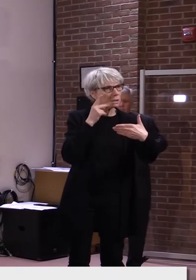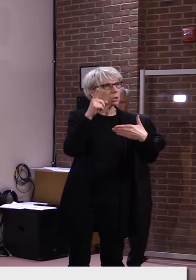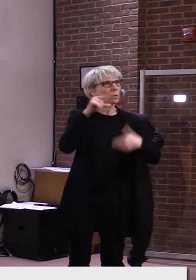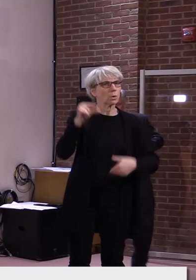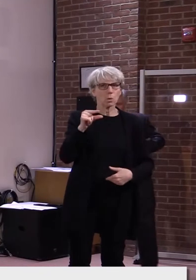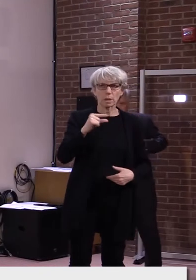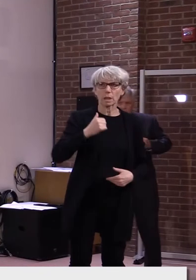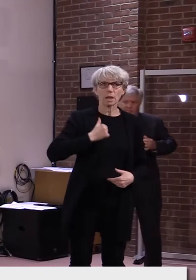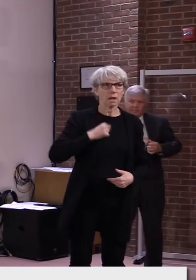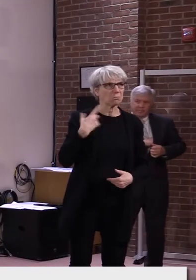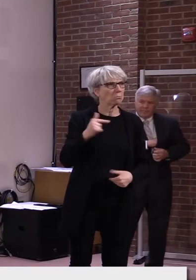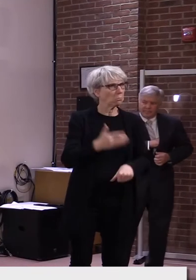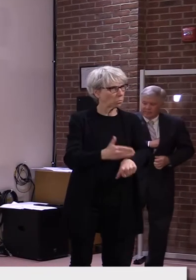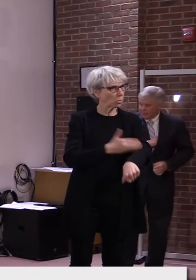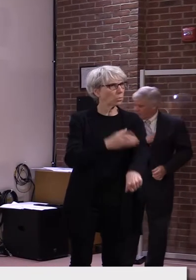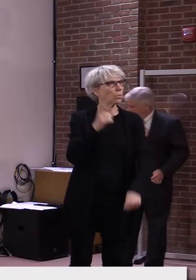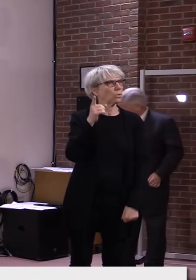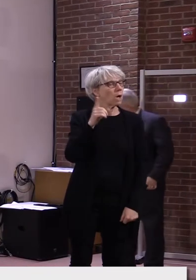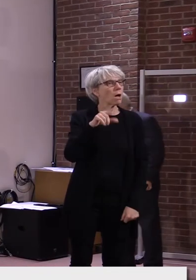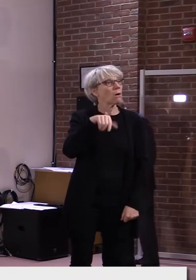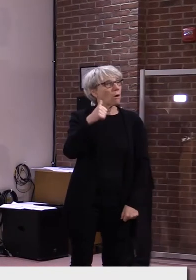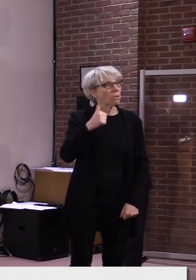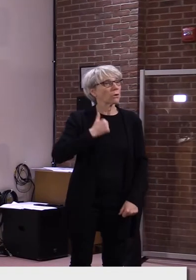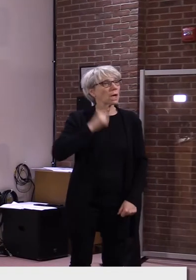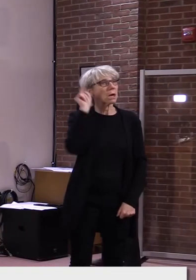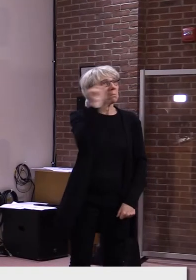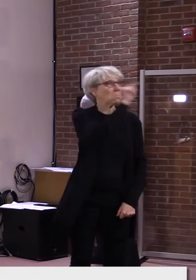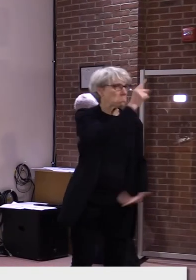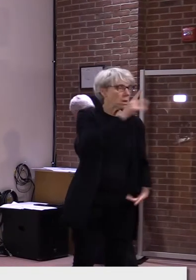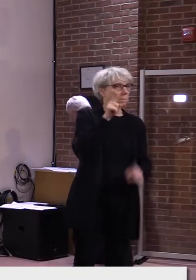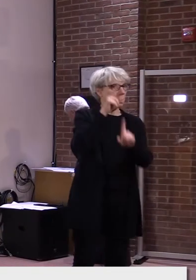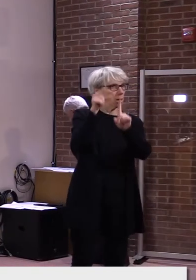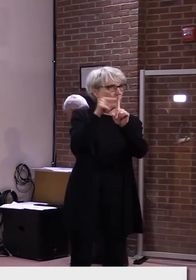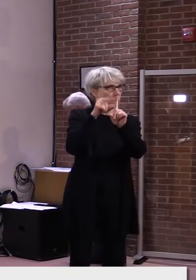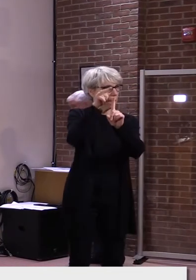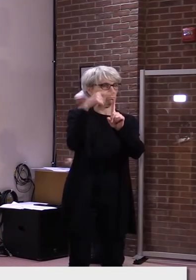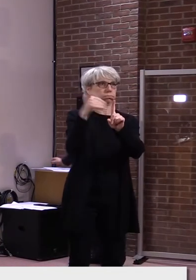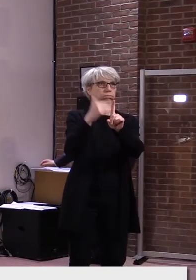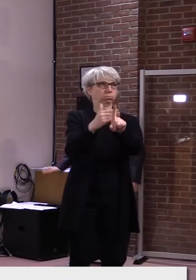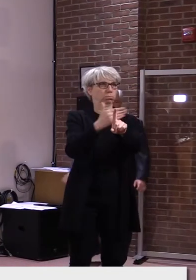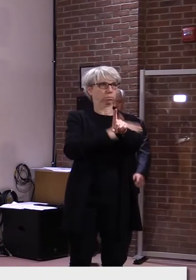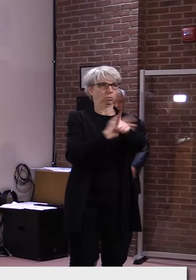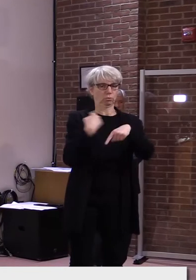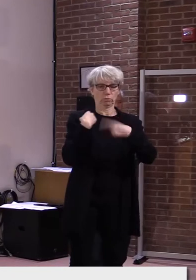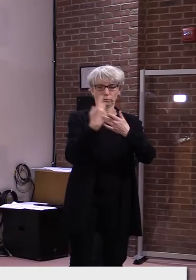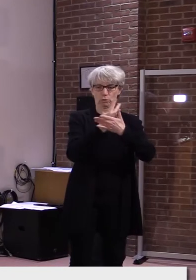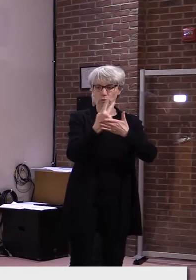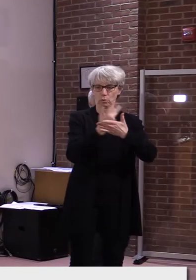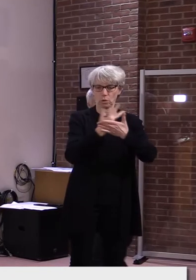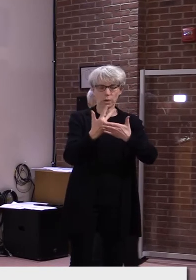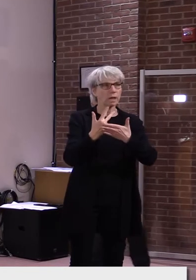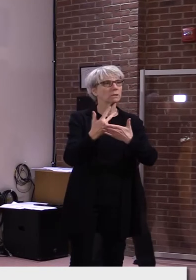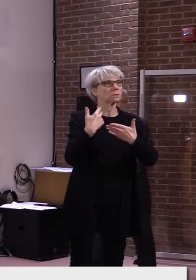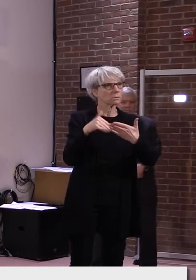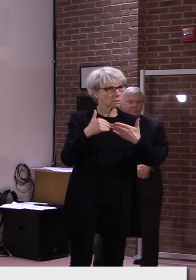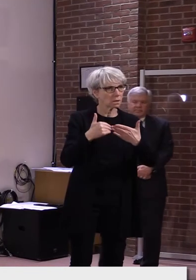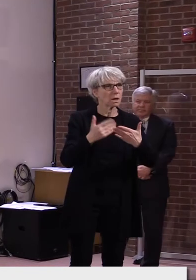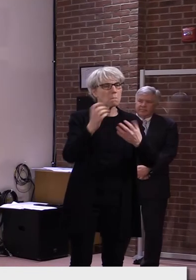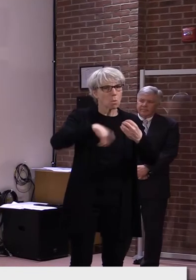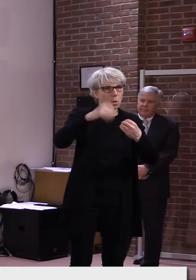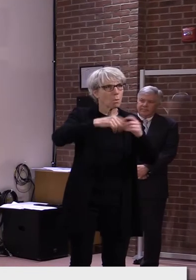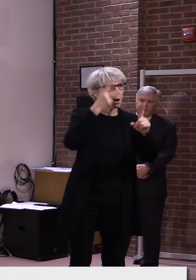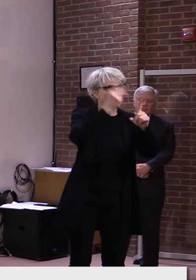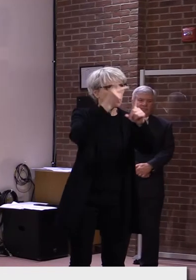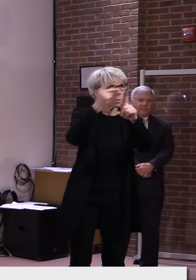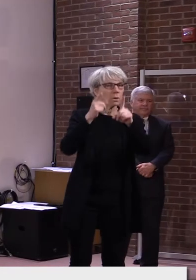in Quebec in particular, and they've made great strides over the last couple of weeks. So I think that's good news